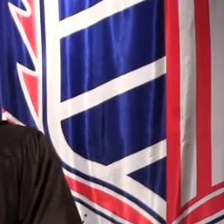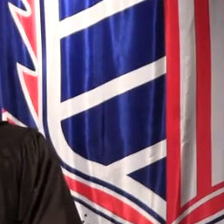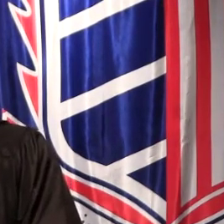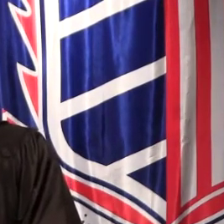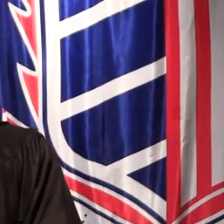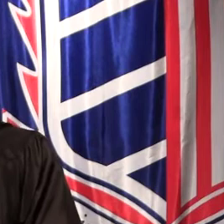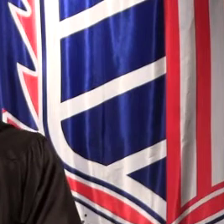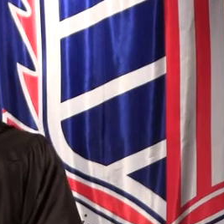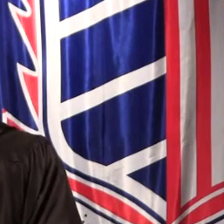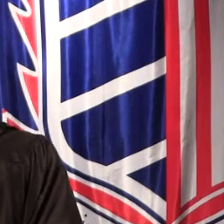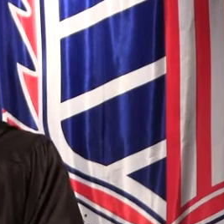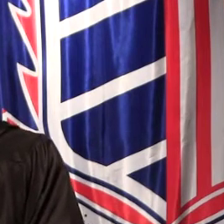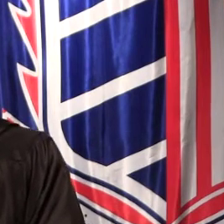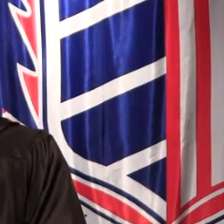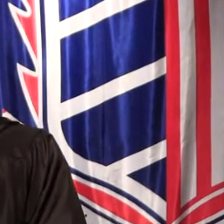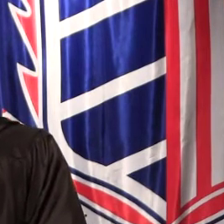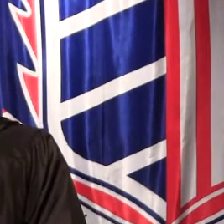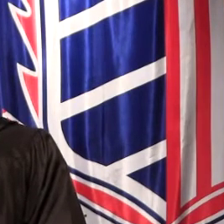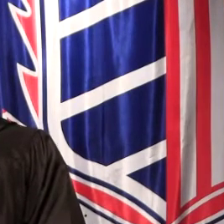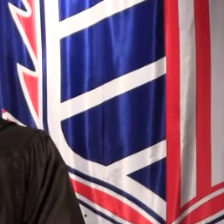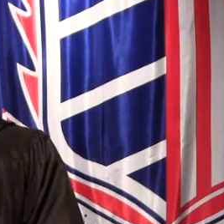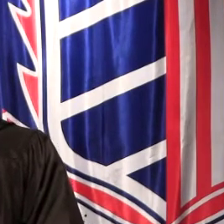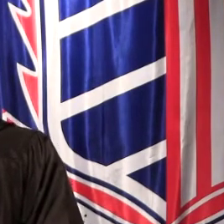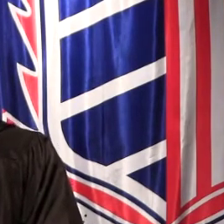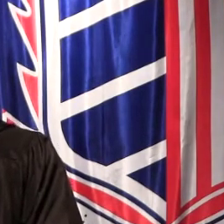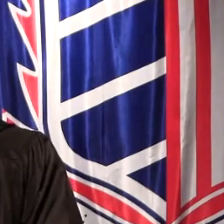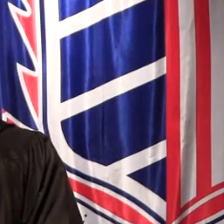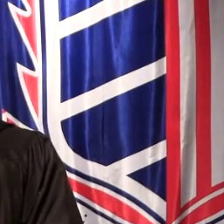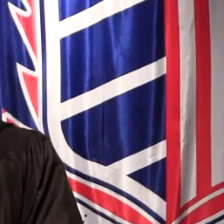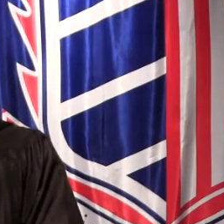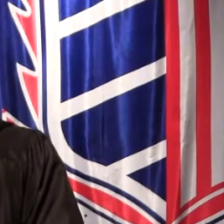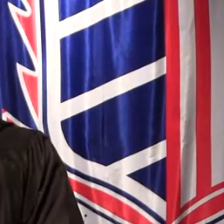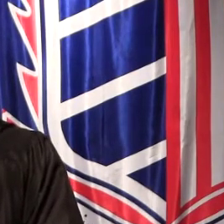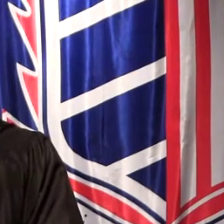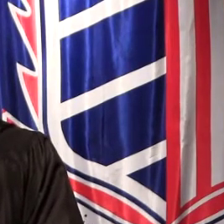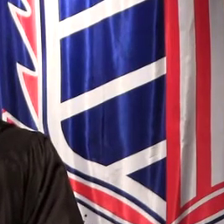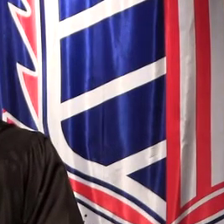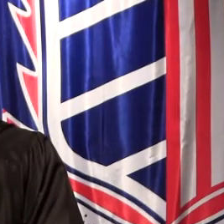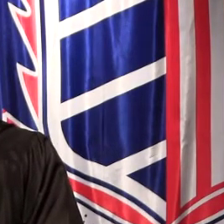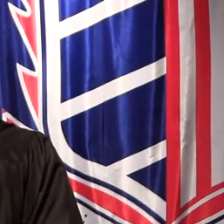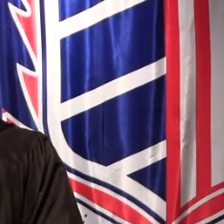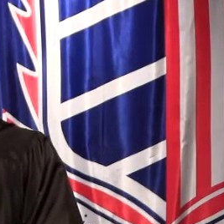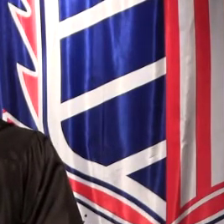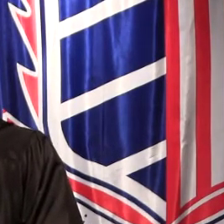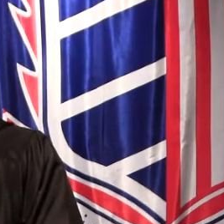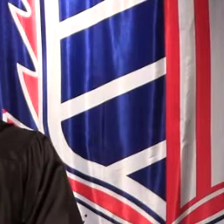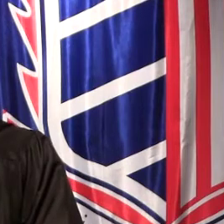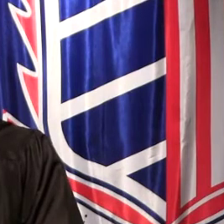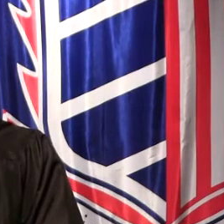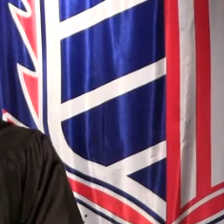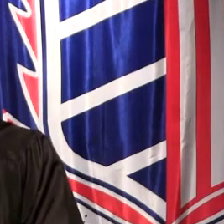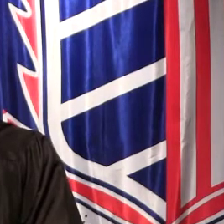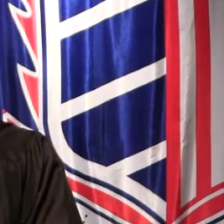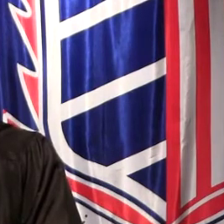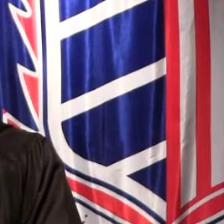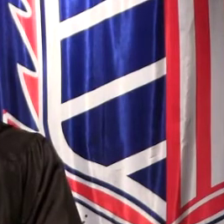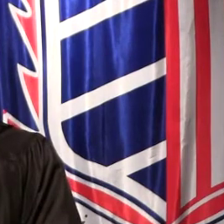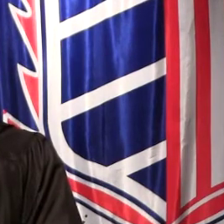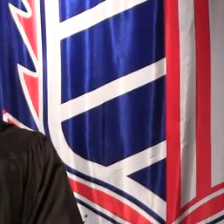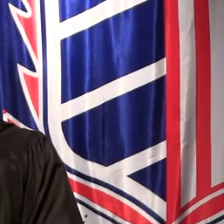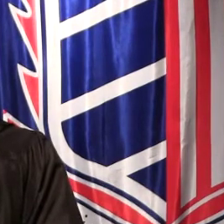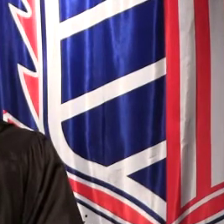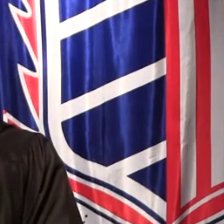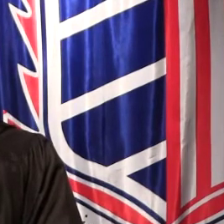To our Fairport educators, and as I frequently say, anyone who works with and is invested in our